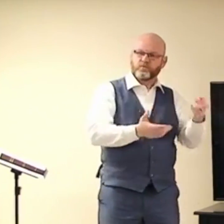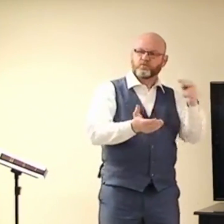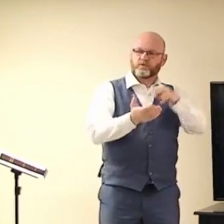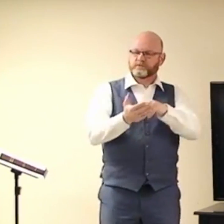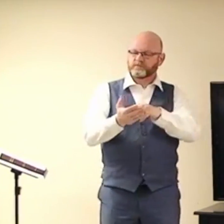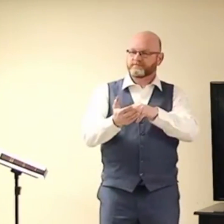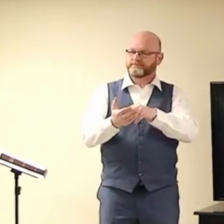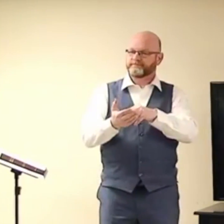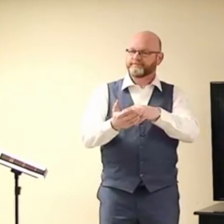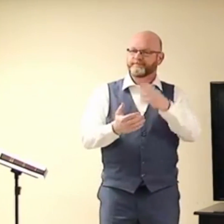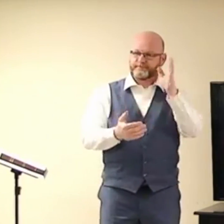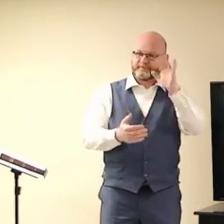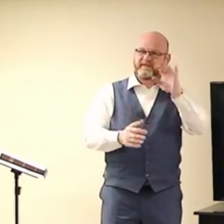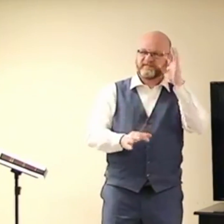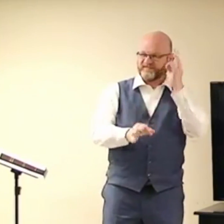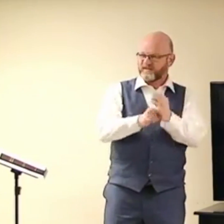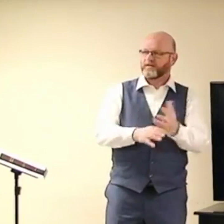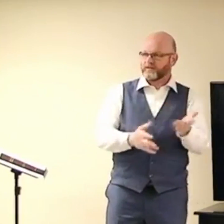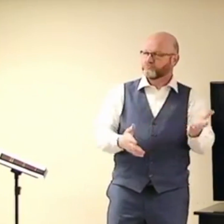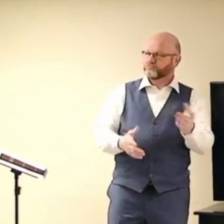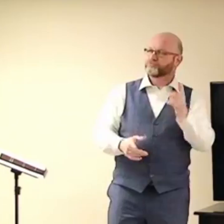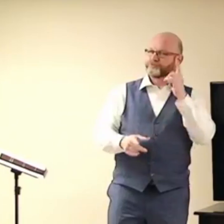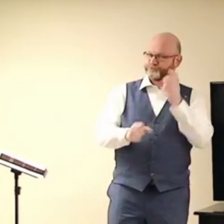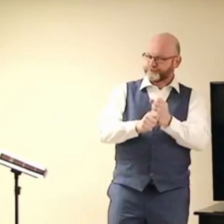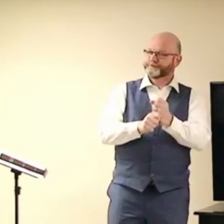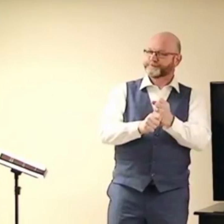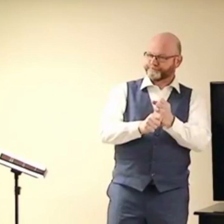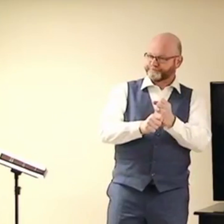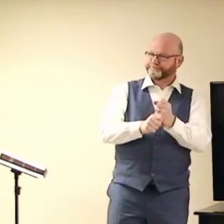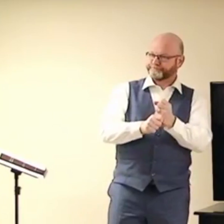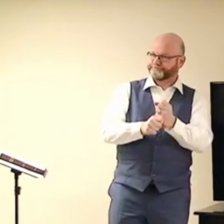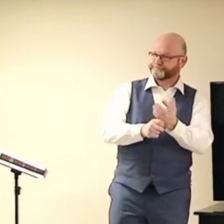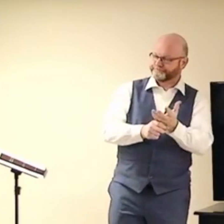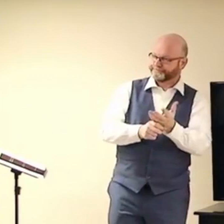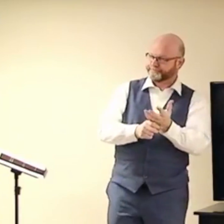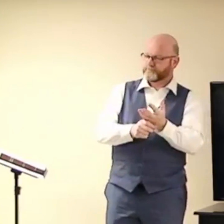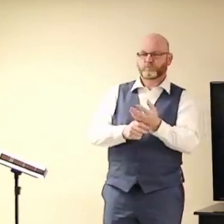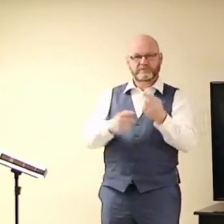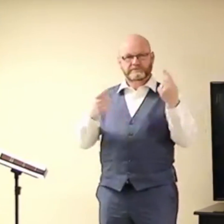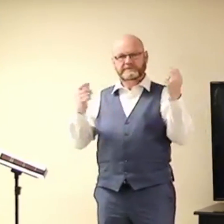we believe in the resurrection of Christ. We believe through faith.